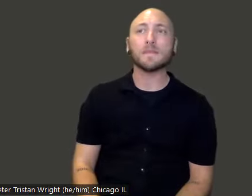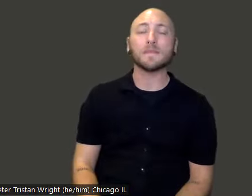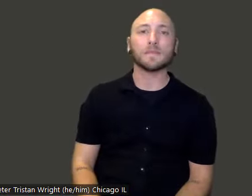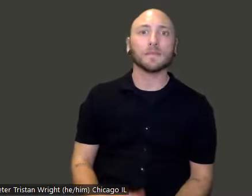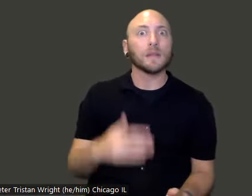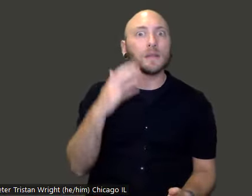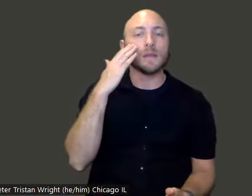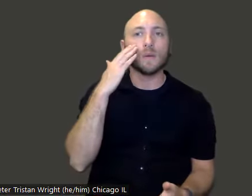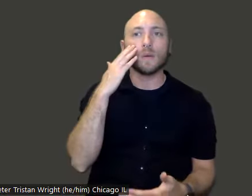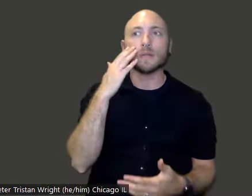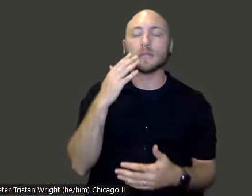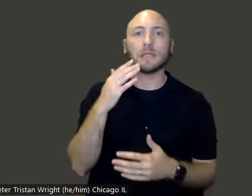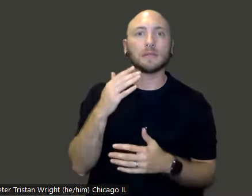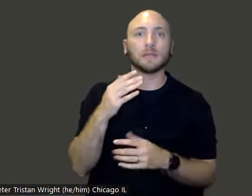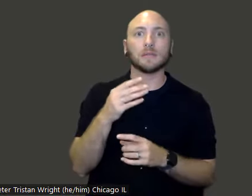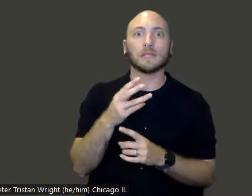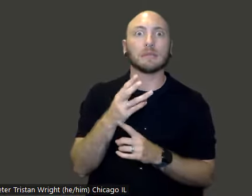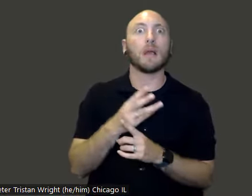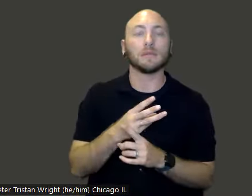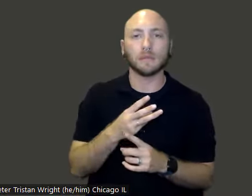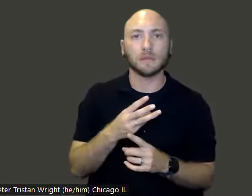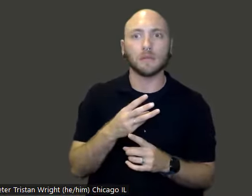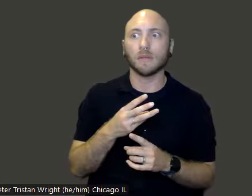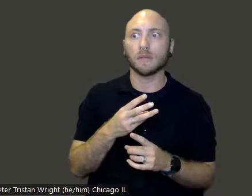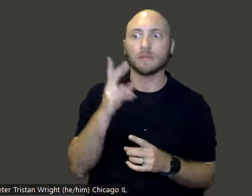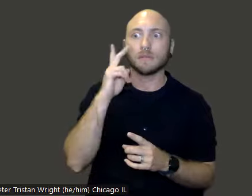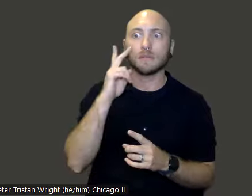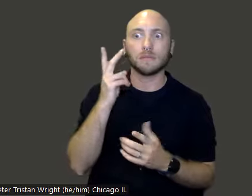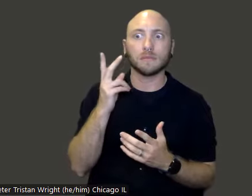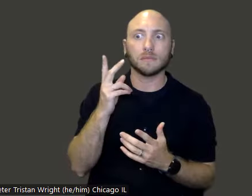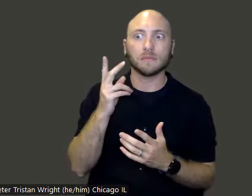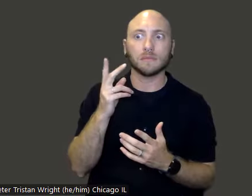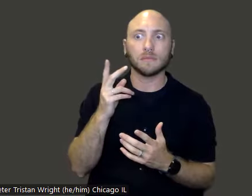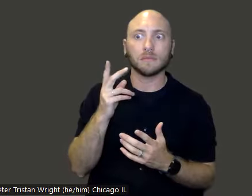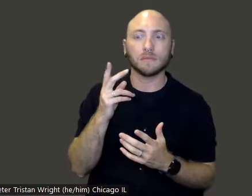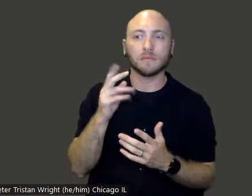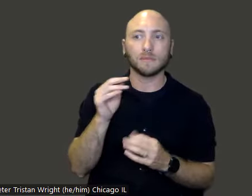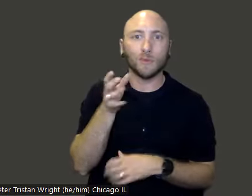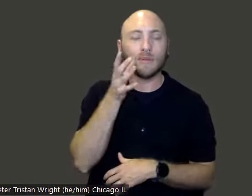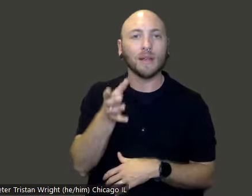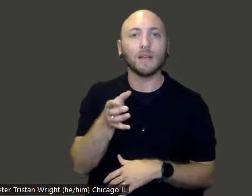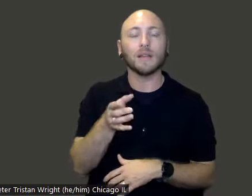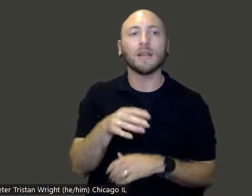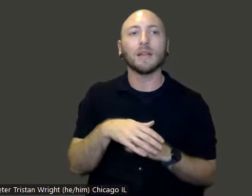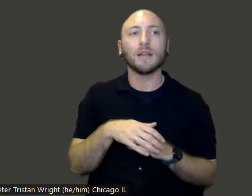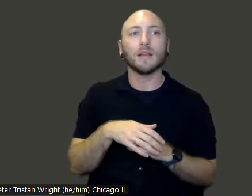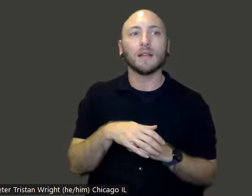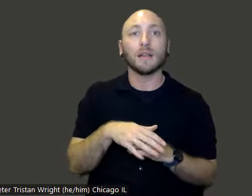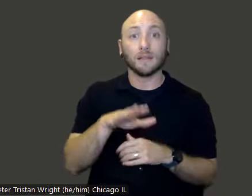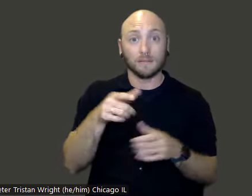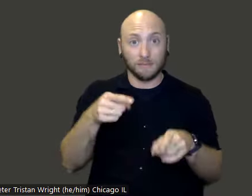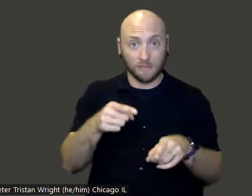6 months goes by this, and um, my mom got a call in. It was like, "Dad's been in a car